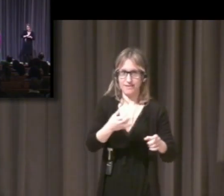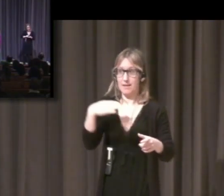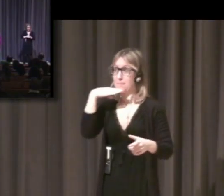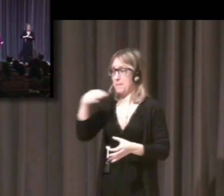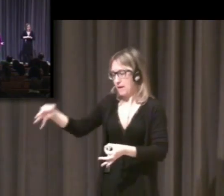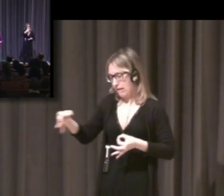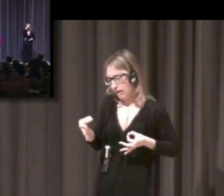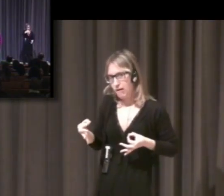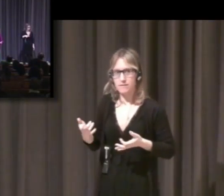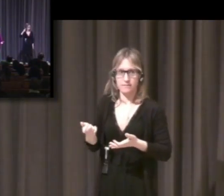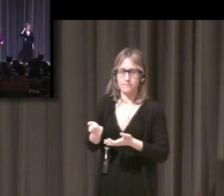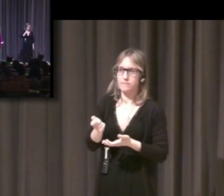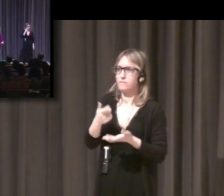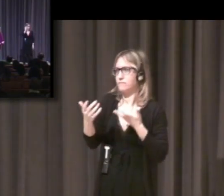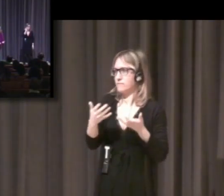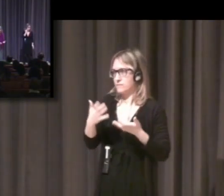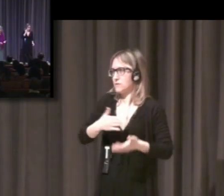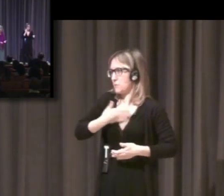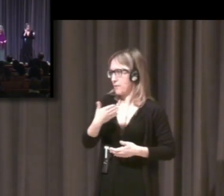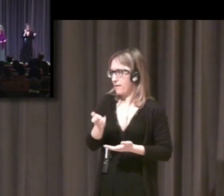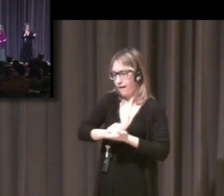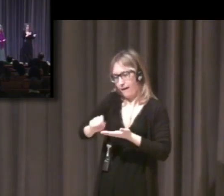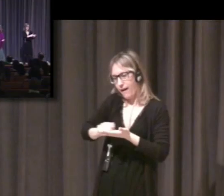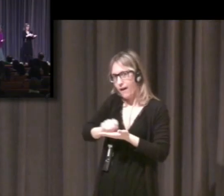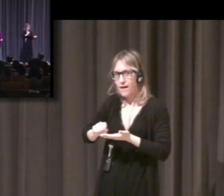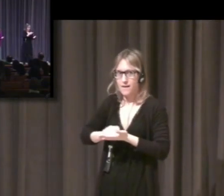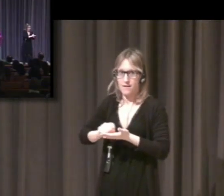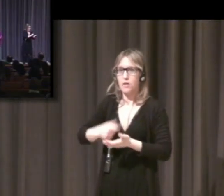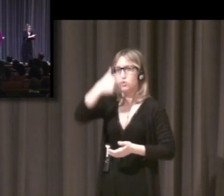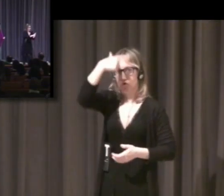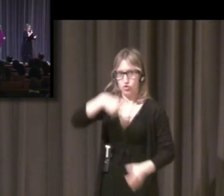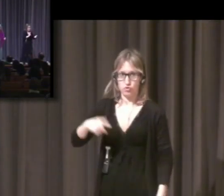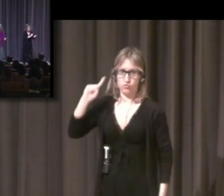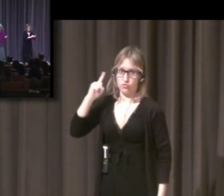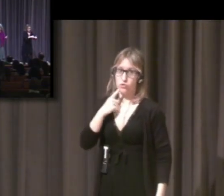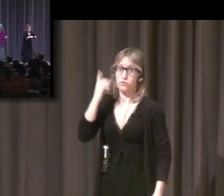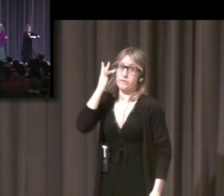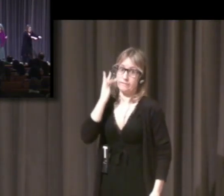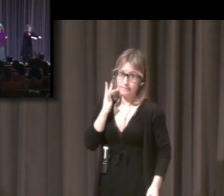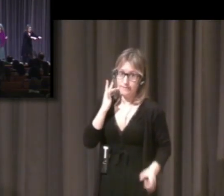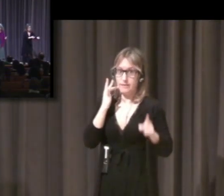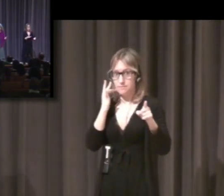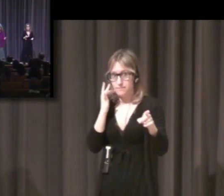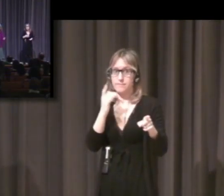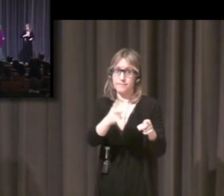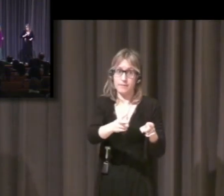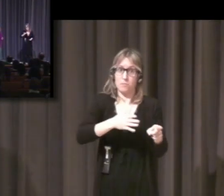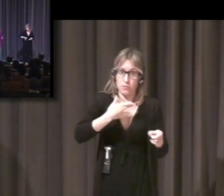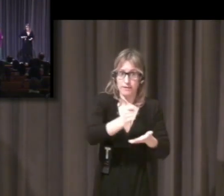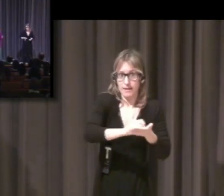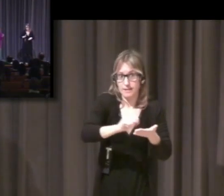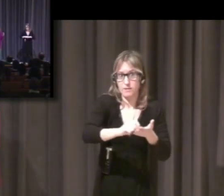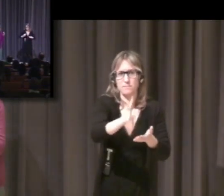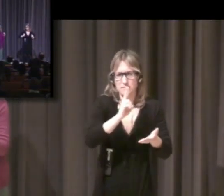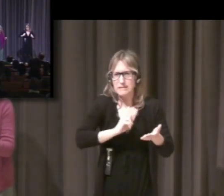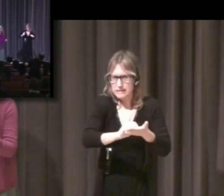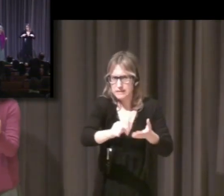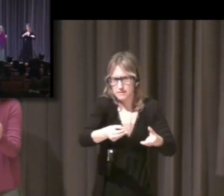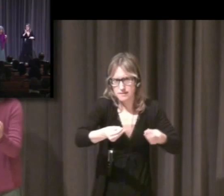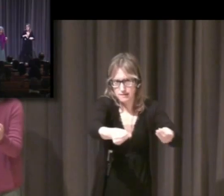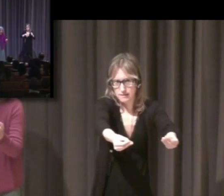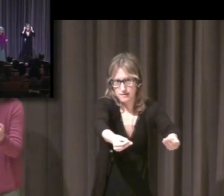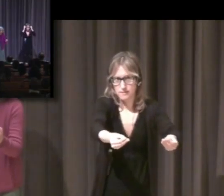write what you have to say to me. And that can help them, that is useful. But they can't